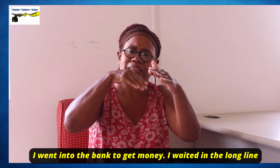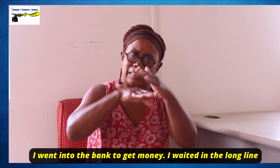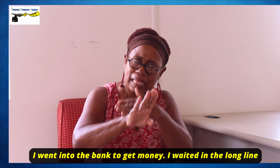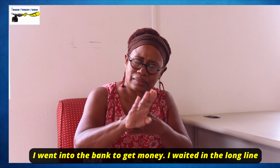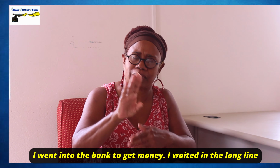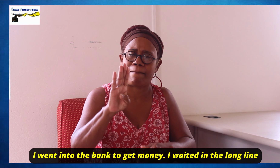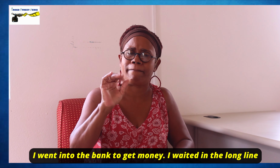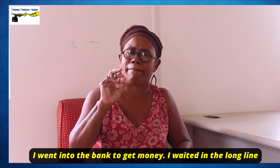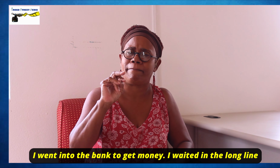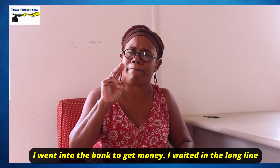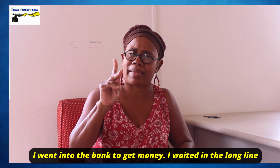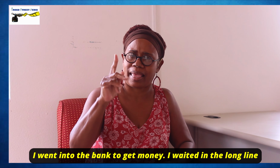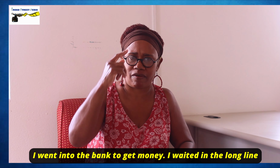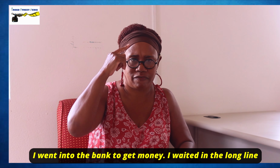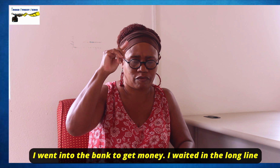I went into the bank to get money.